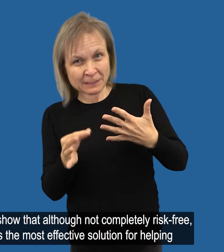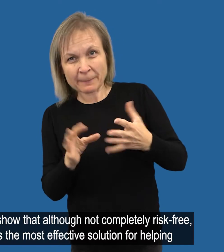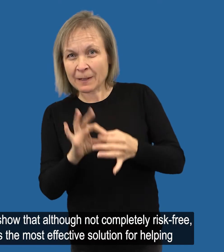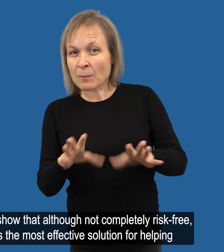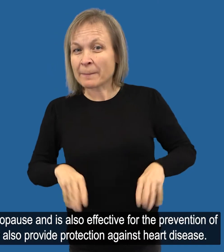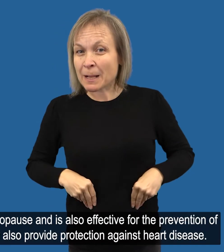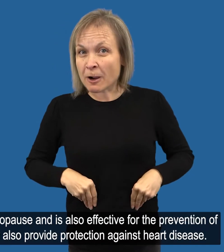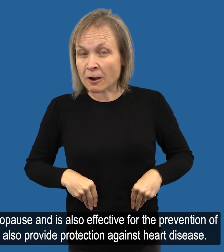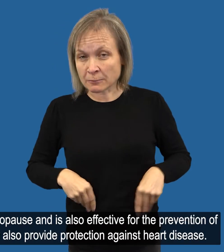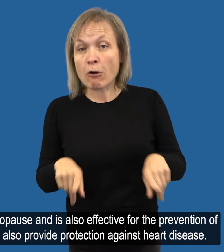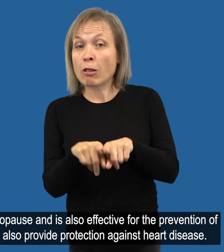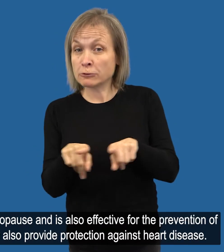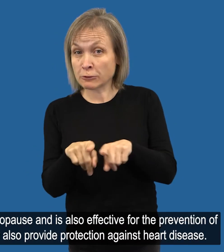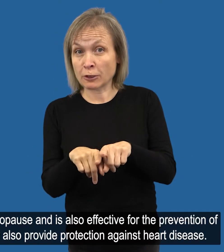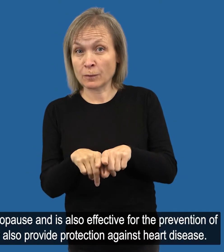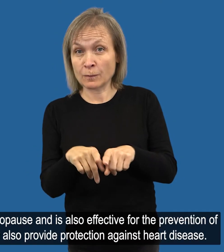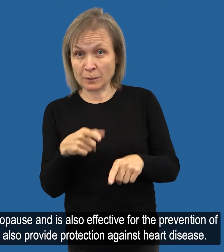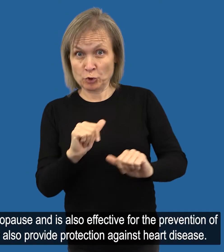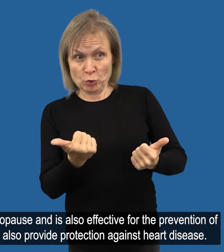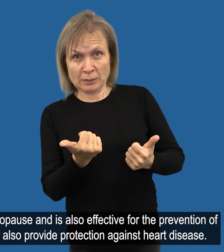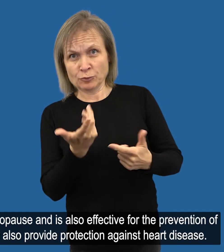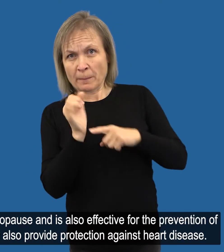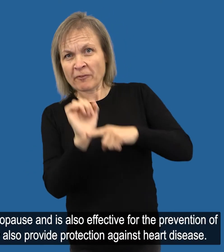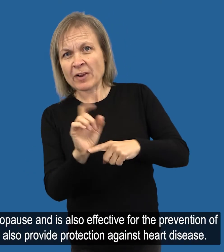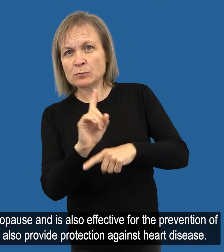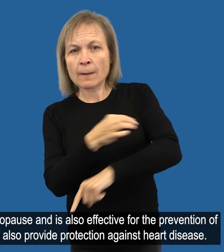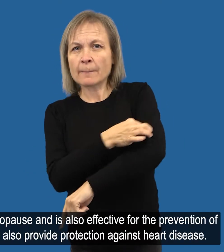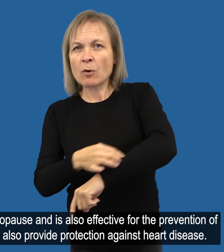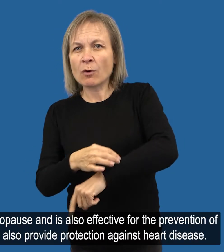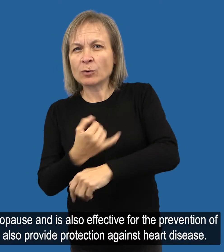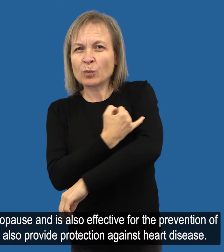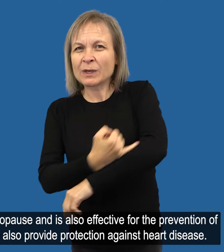of menopause and is also effective for the prevention of osteoporosis.